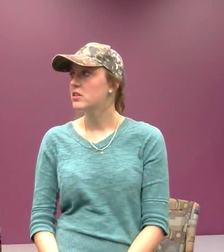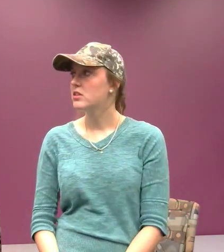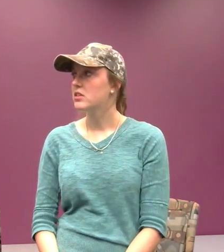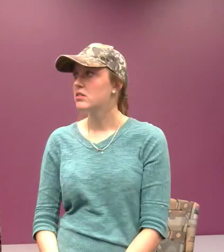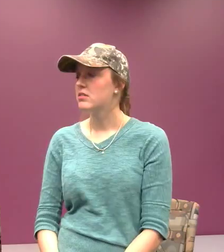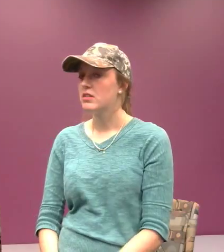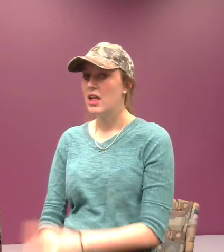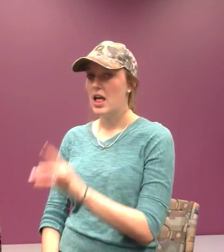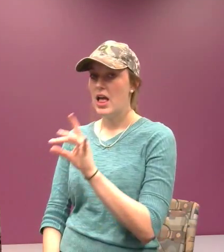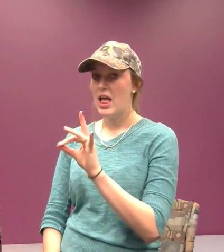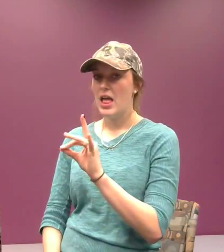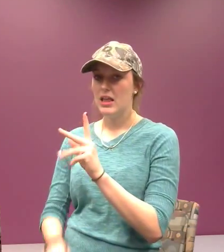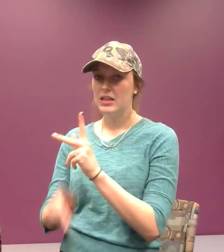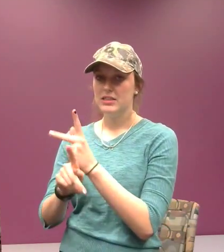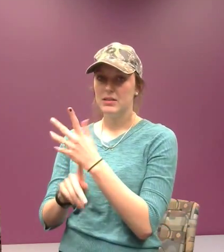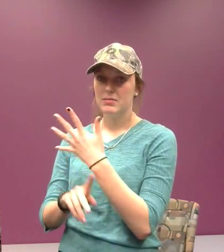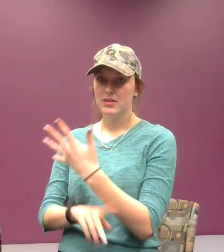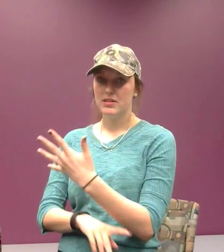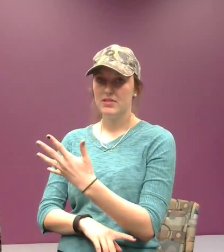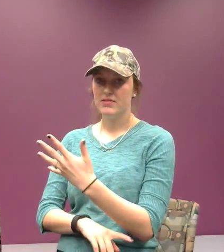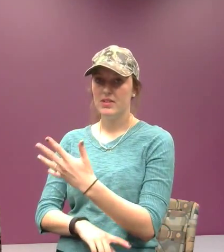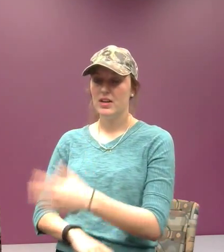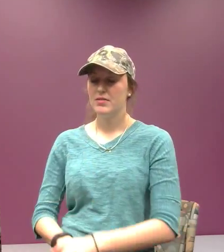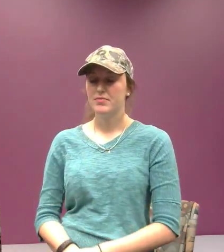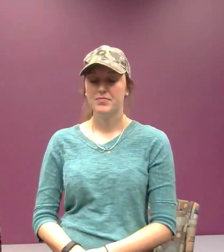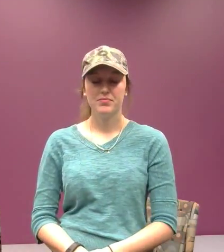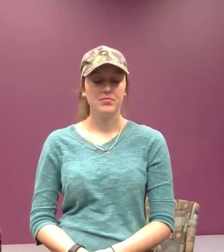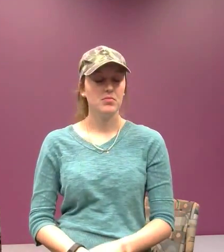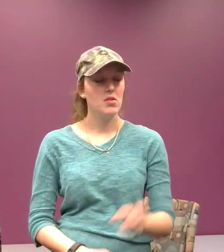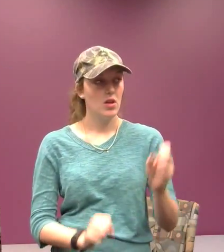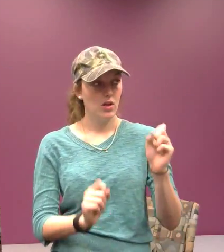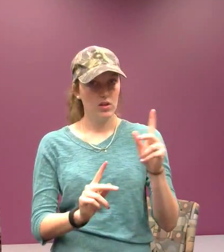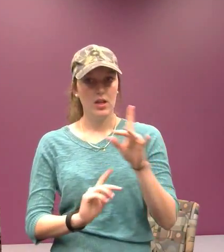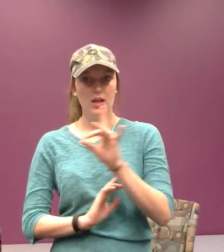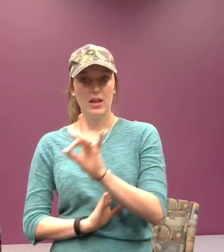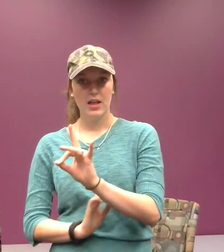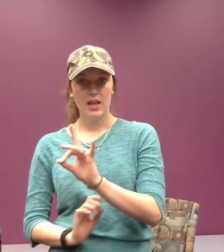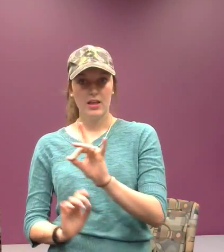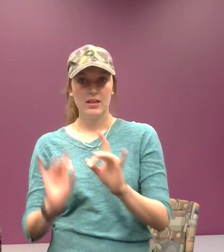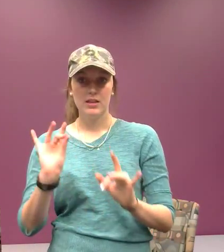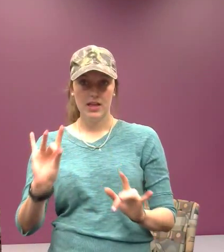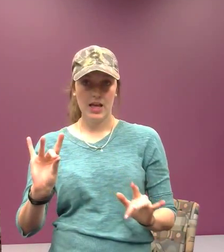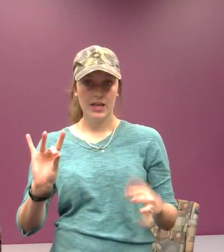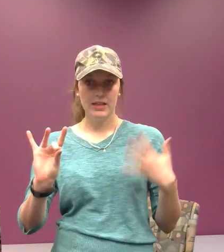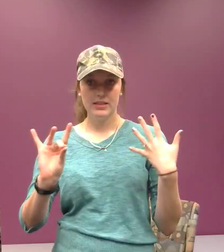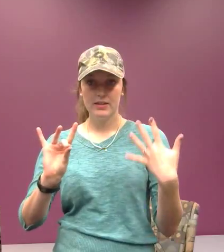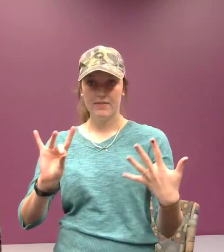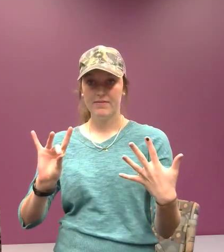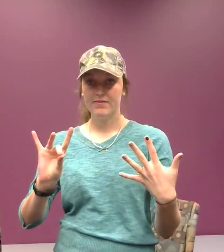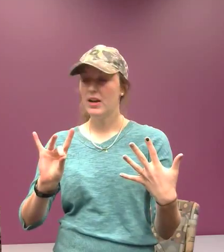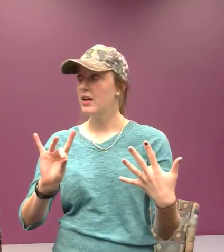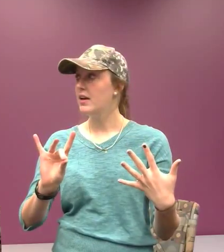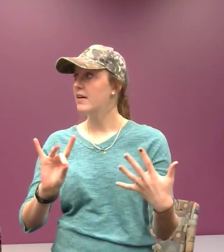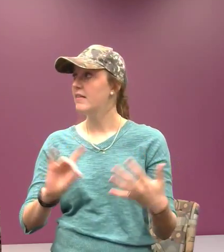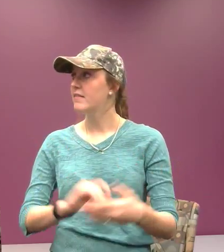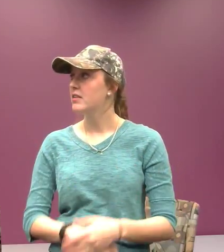8 times 5. Okay. Now up here we talked about O plus I, and we went 6 and 7